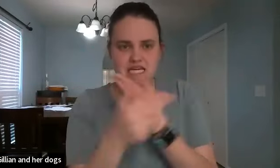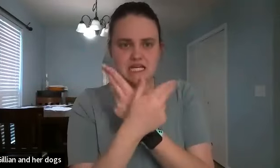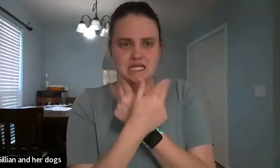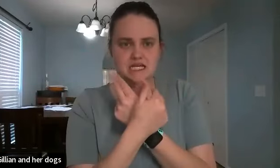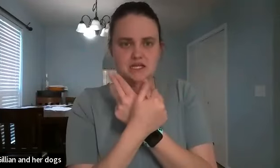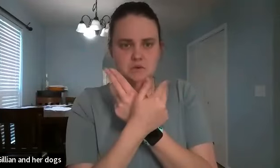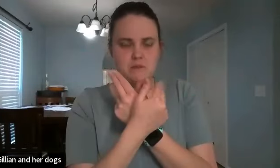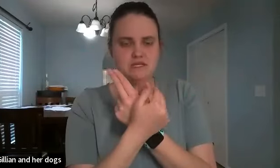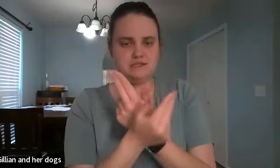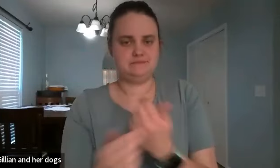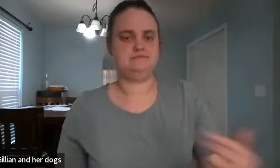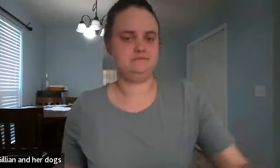again. Rabbit.